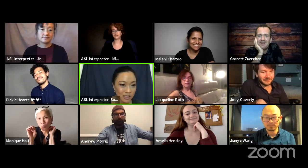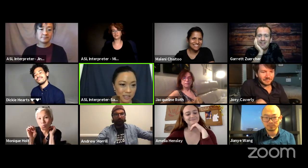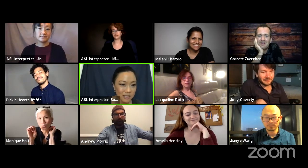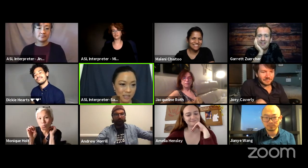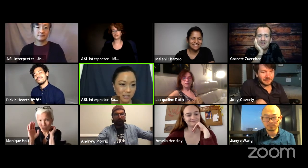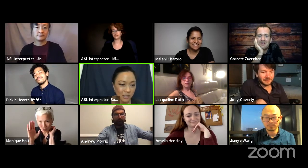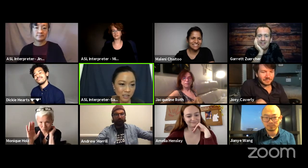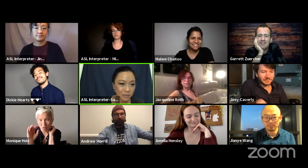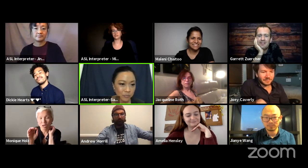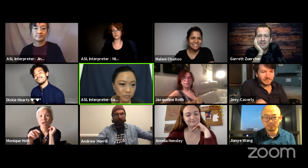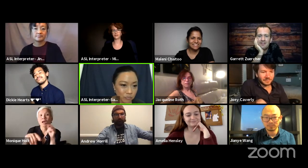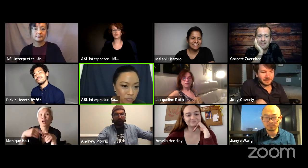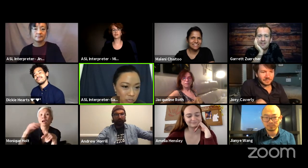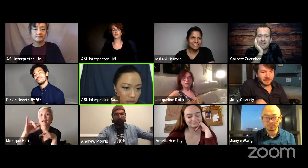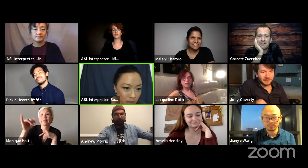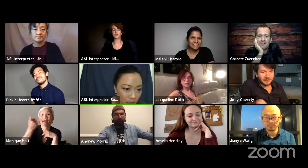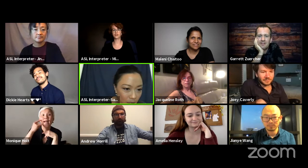is the color,